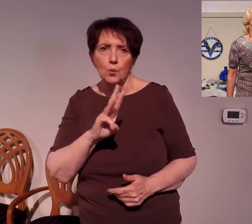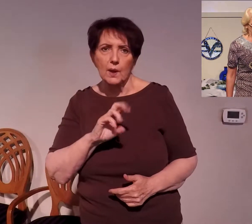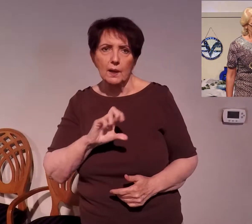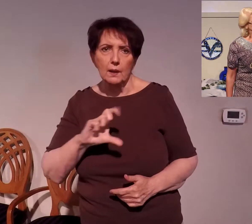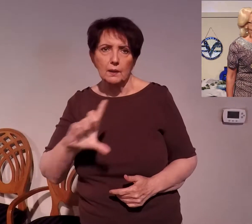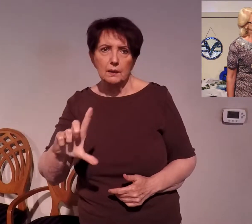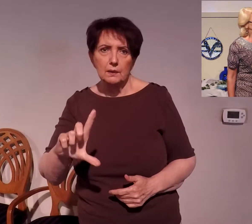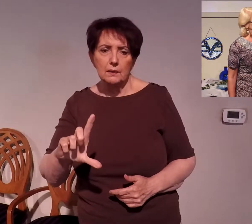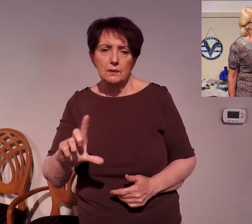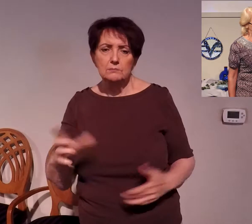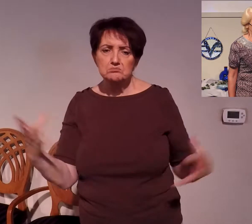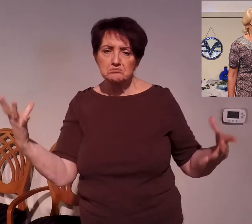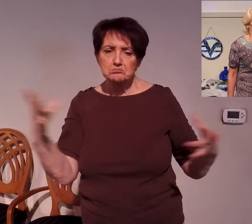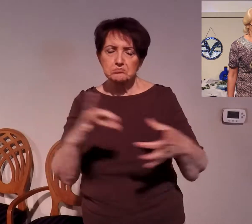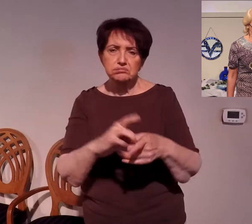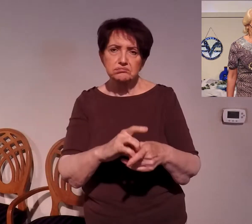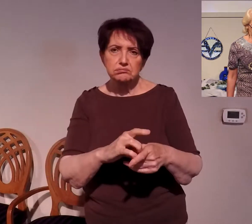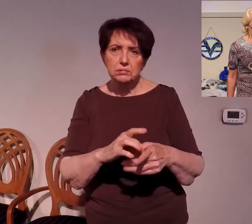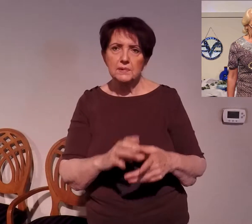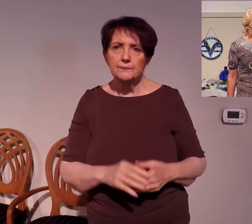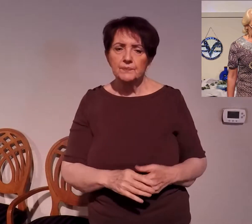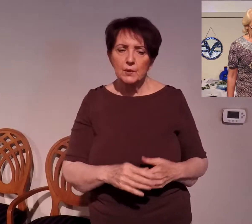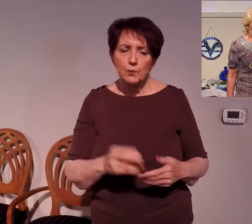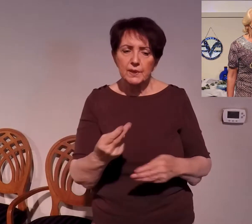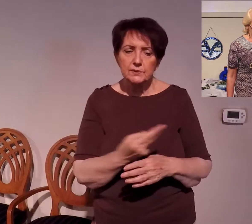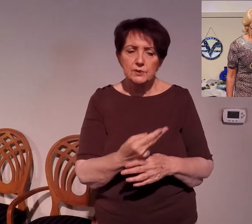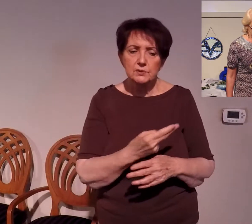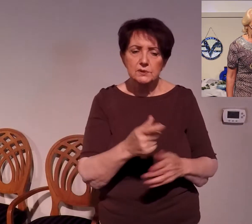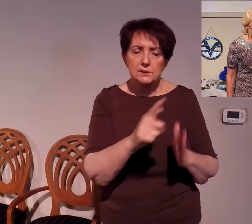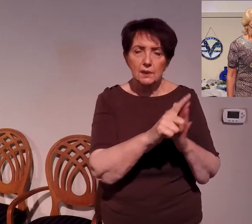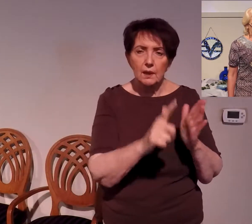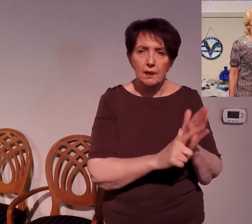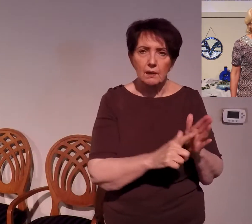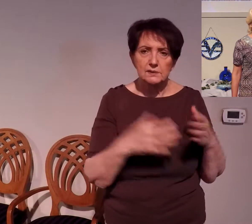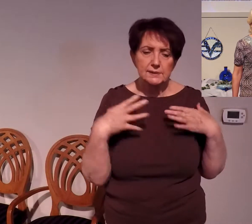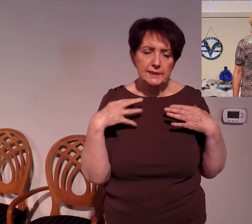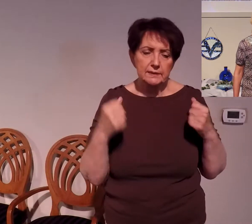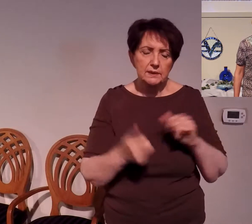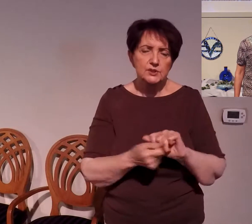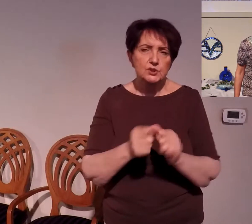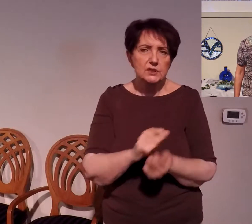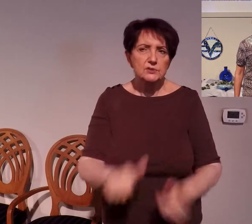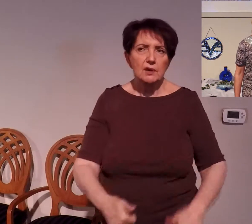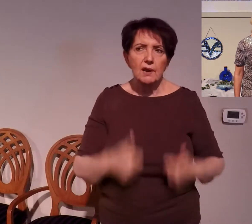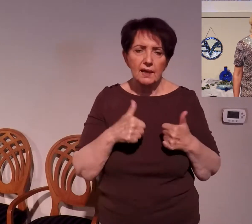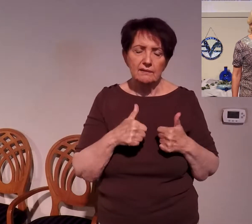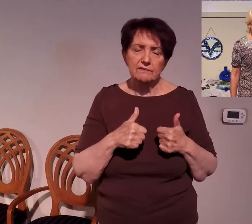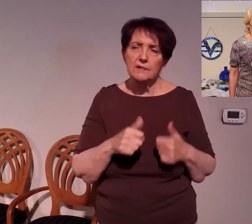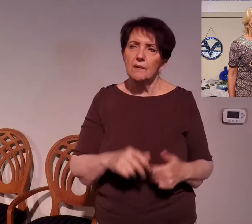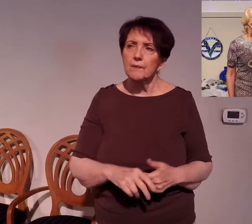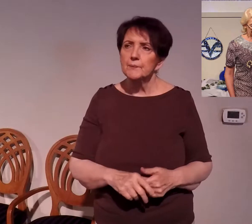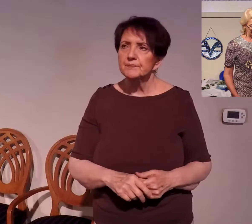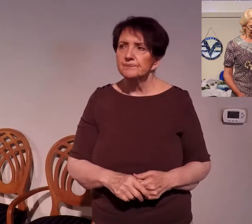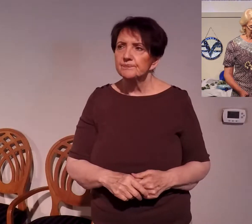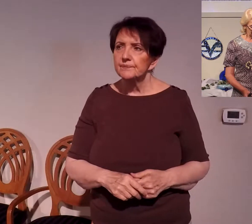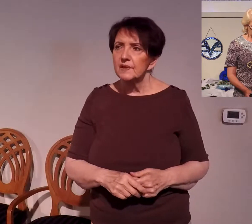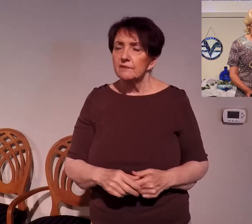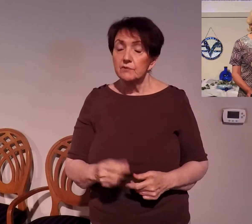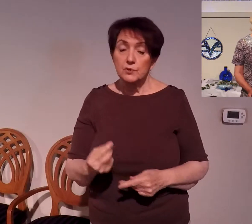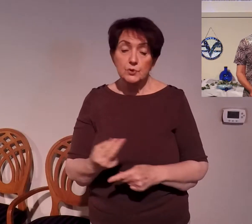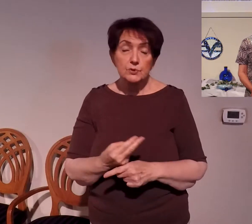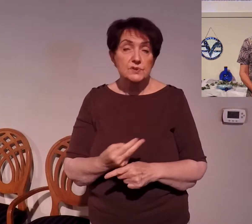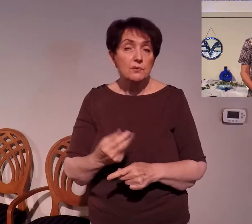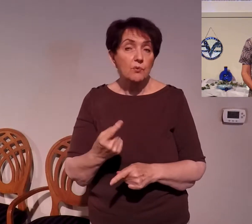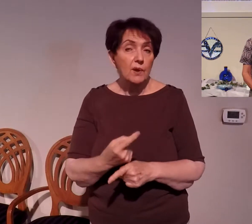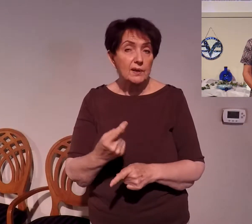fact, use the spiritual laws to heal and change our life conditions. And that spiritual mind treatment, regularly used and applied in every area